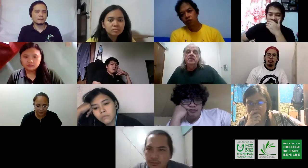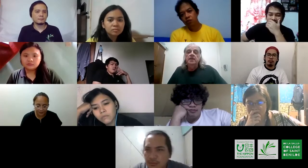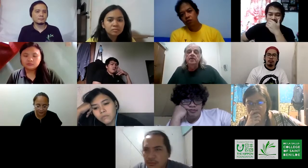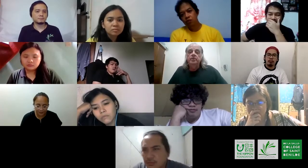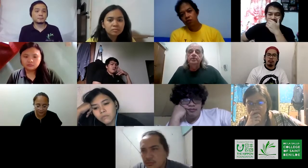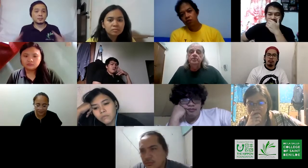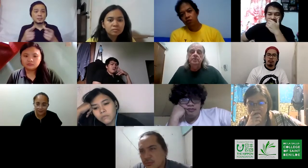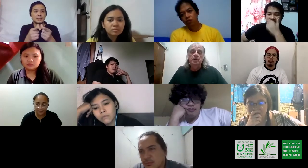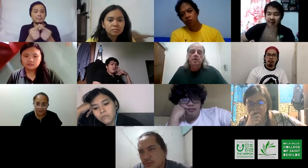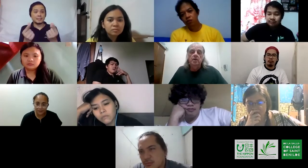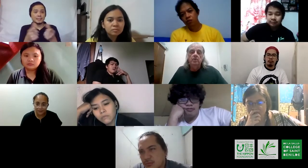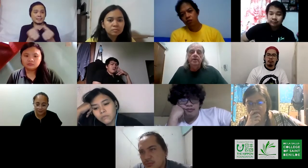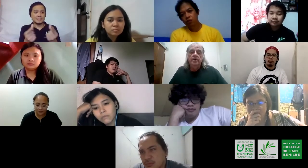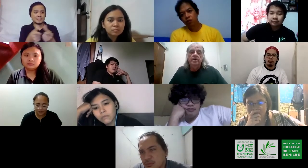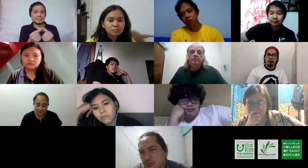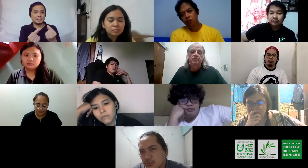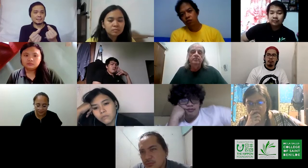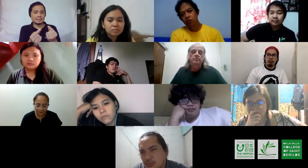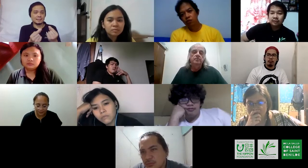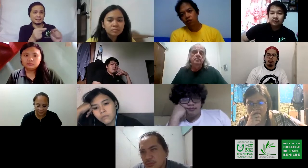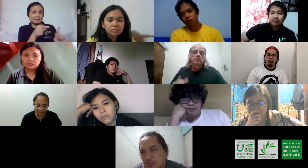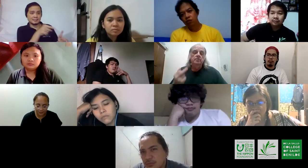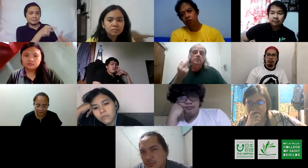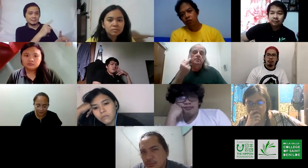Japanese Sign Language, we have,